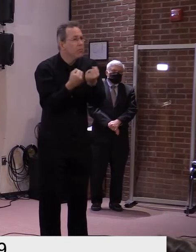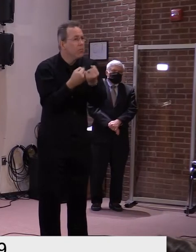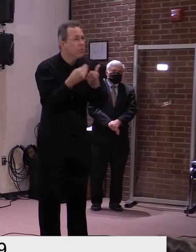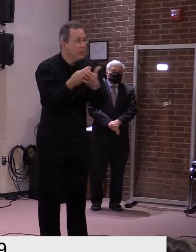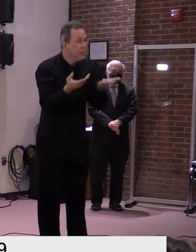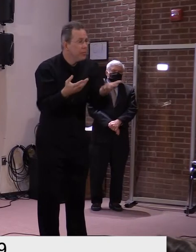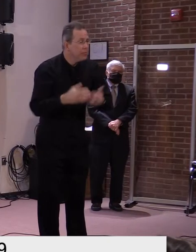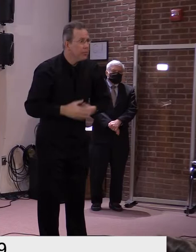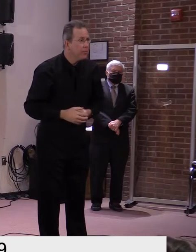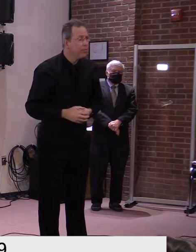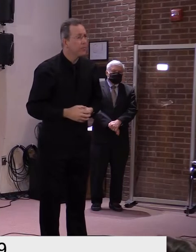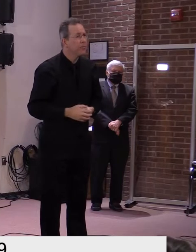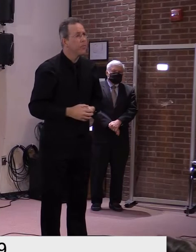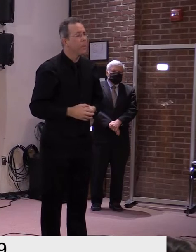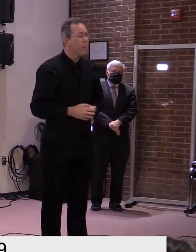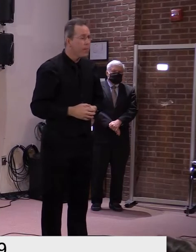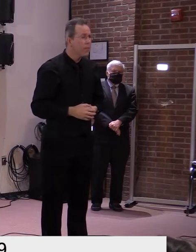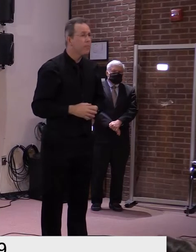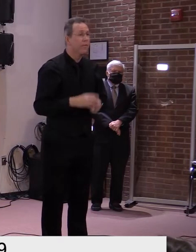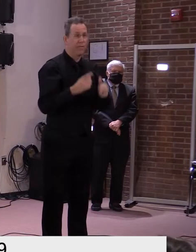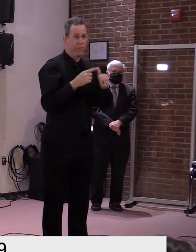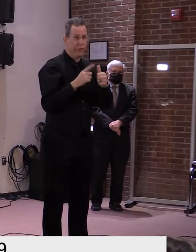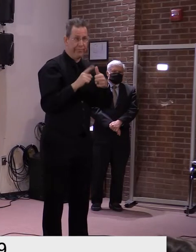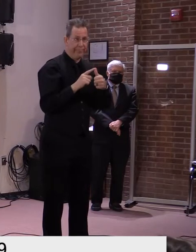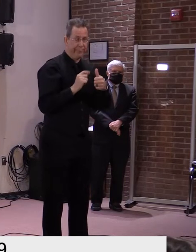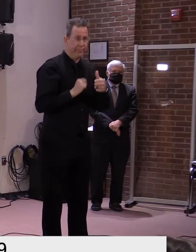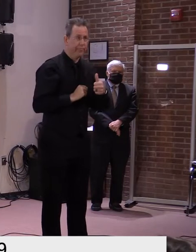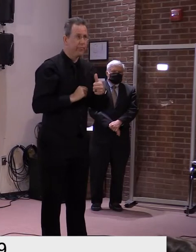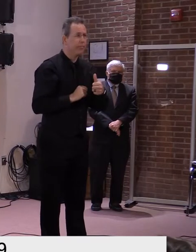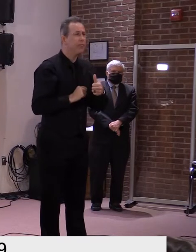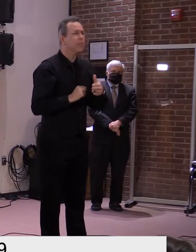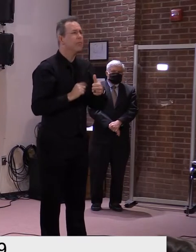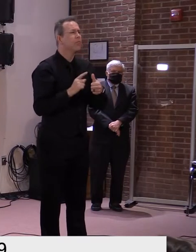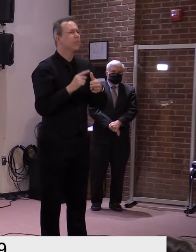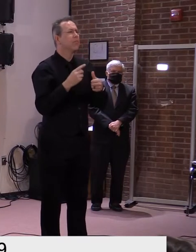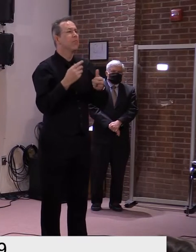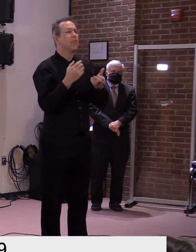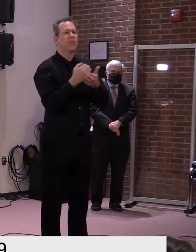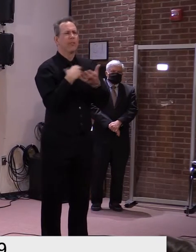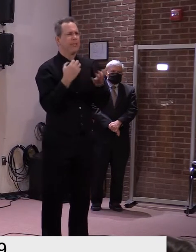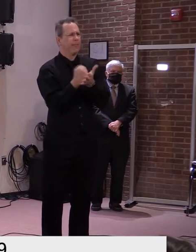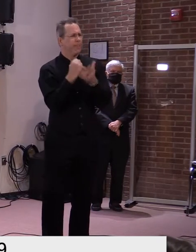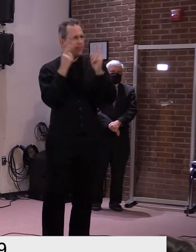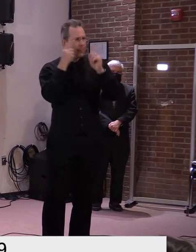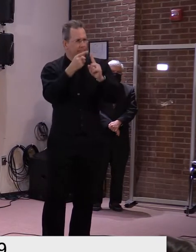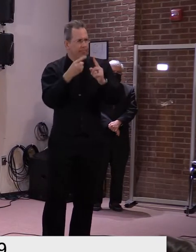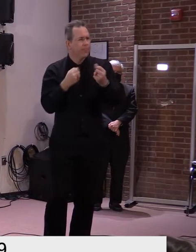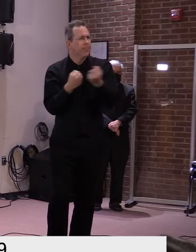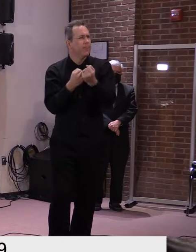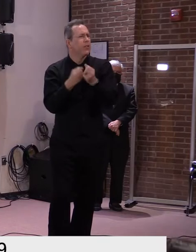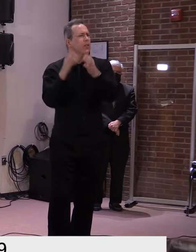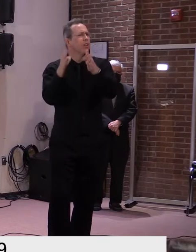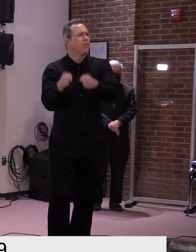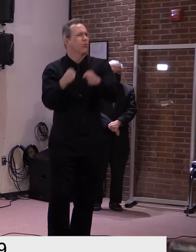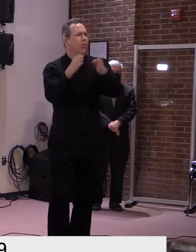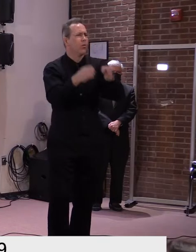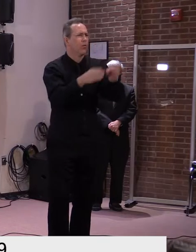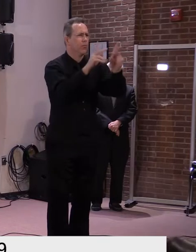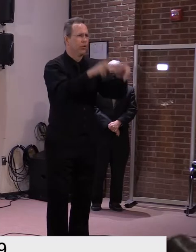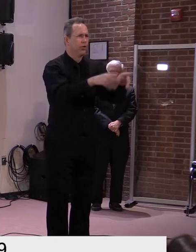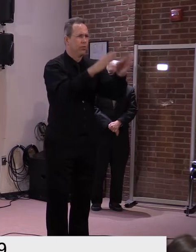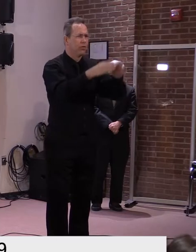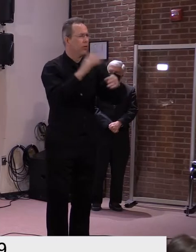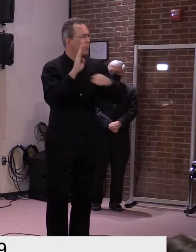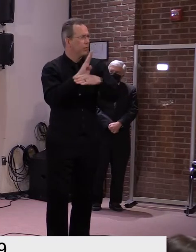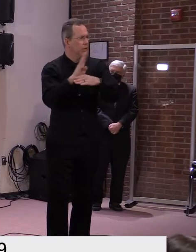focus on some assistance contained in the bill that will get immediate help to individual Vermonters. The most immediate